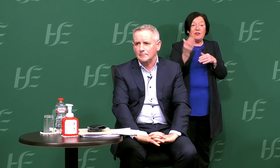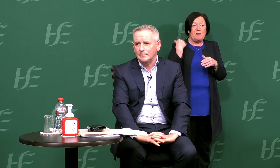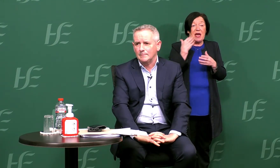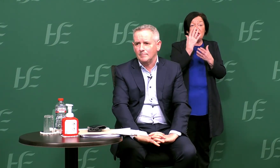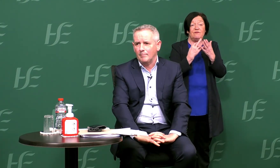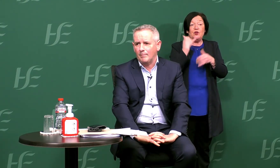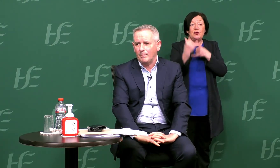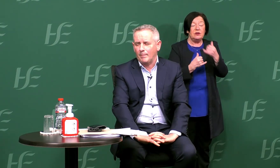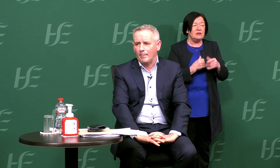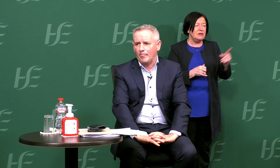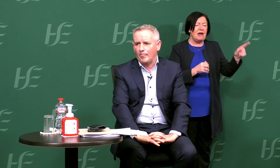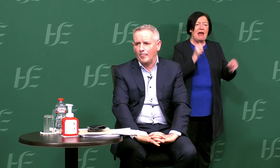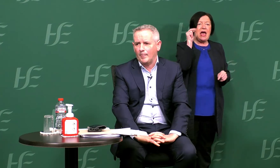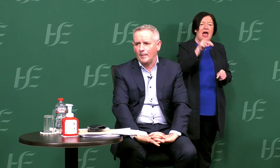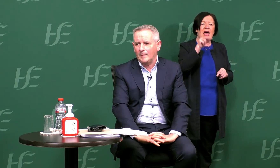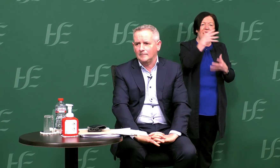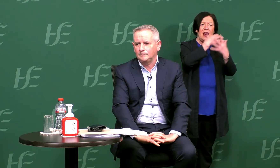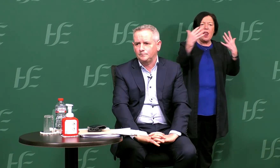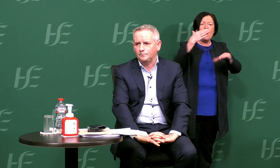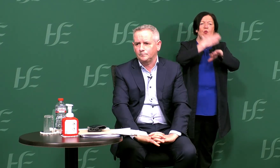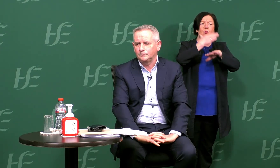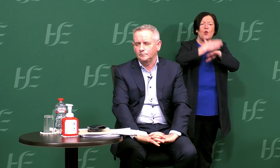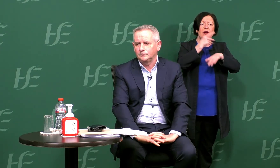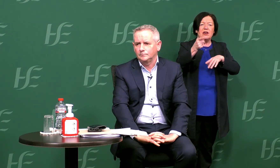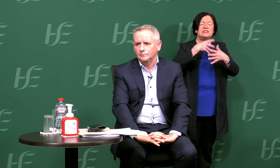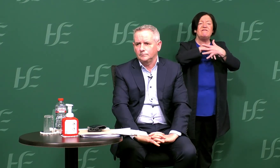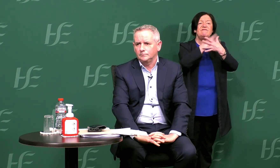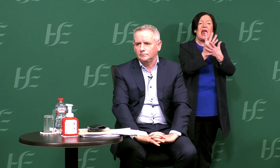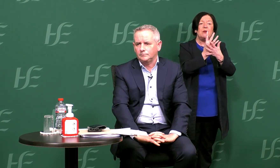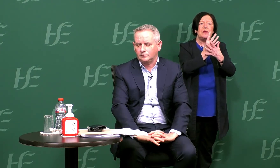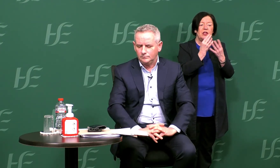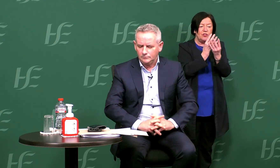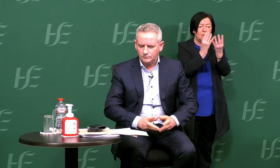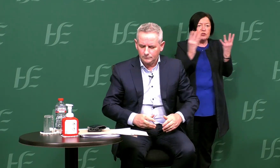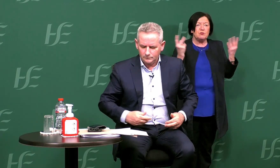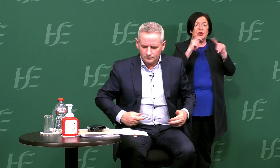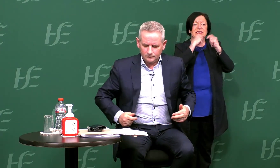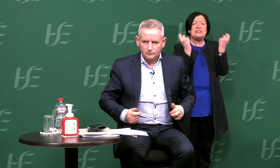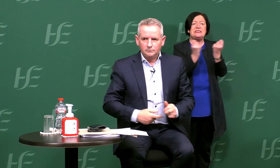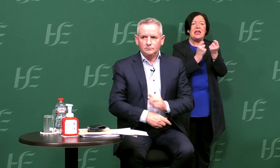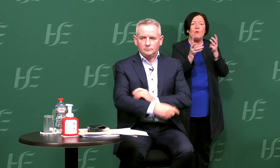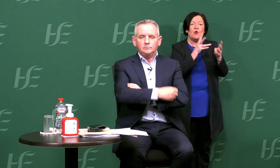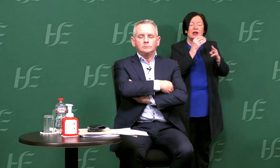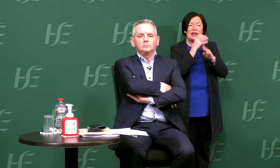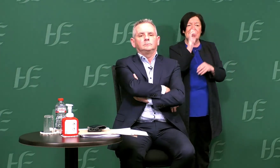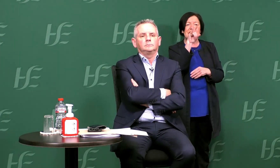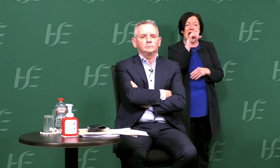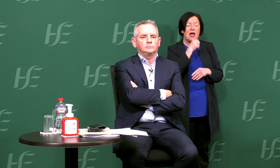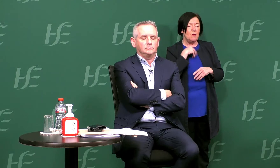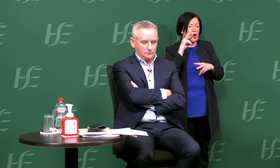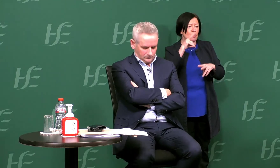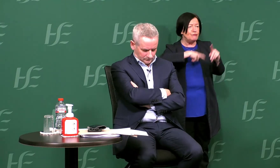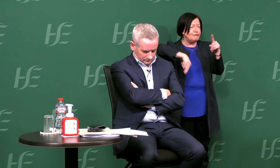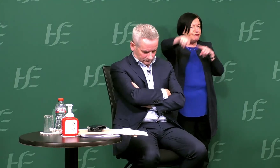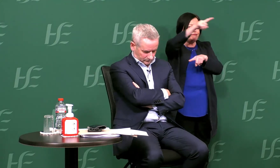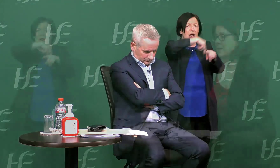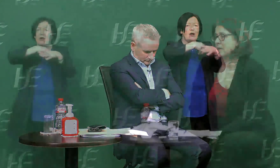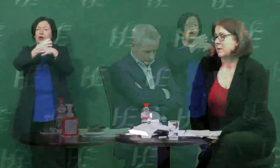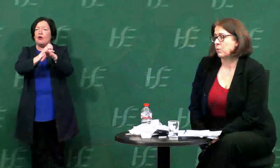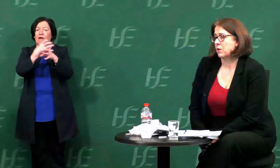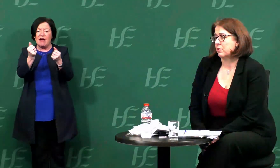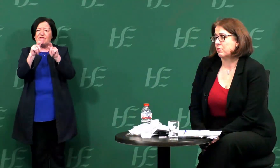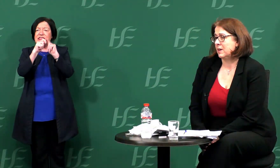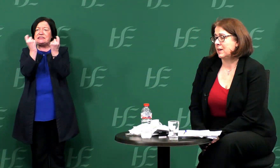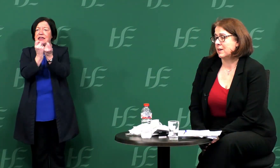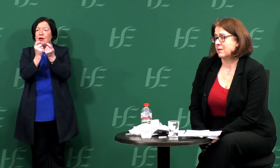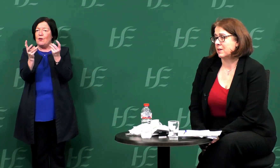years. And also a lot of work has gone on in terms of developing the multidisciplinary team working in CAMHS. So when we look around the country, there are teams